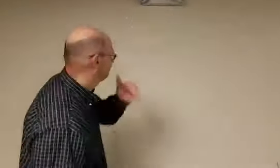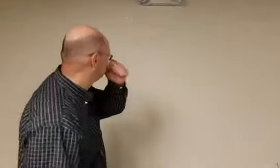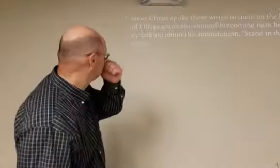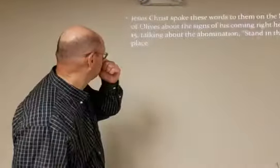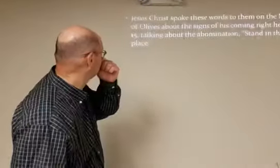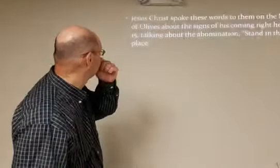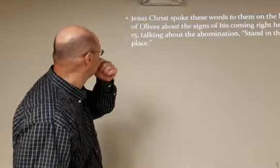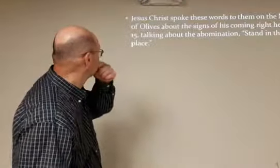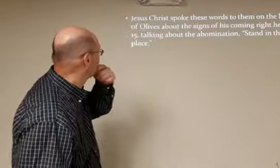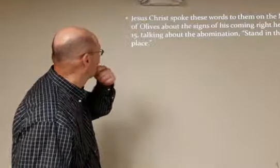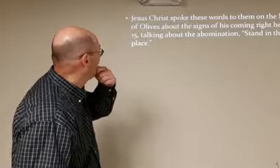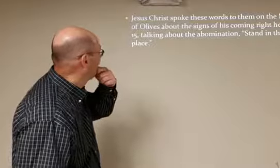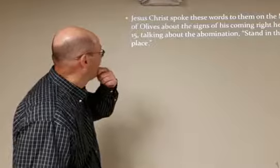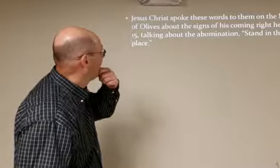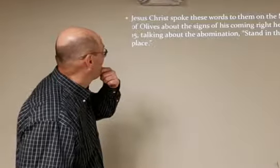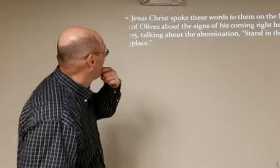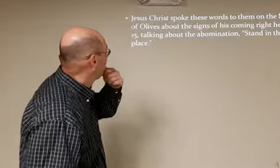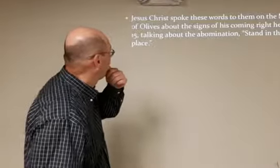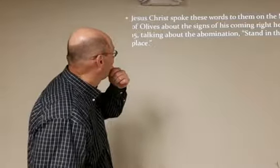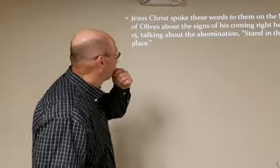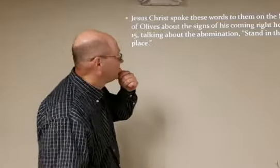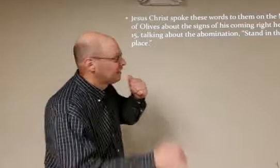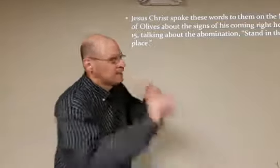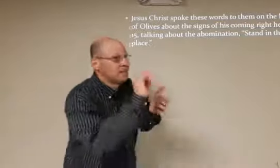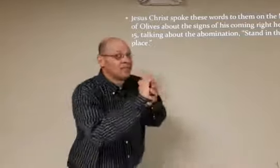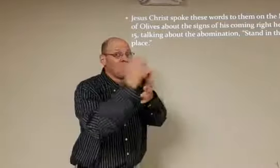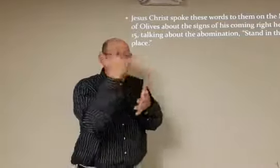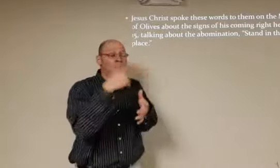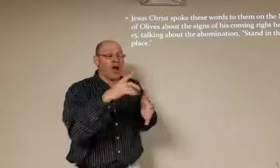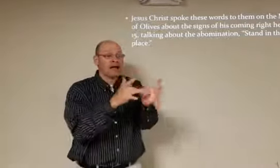In other words, they wanted to hear what he had to say about it.